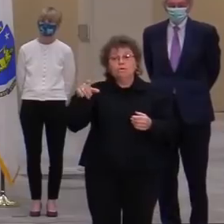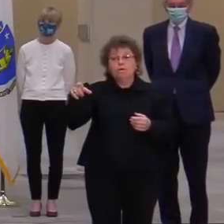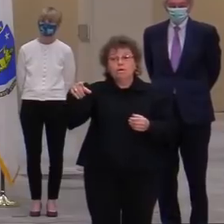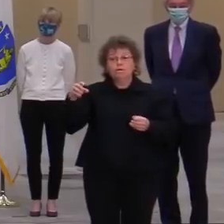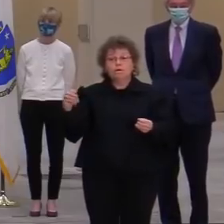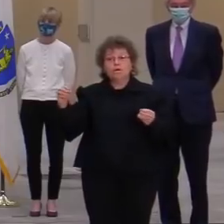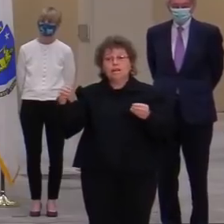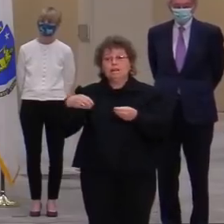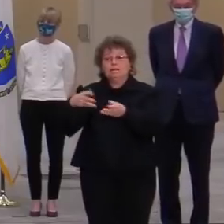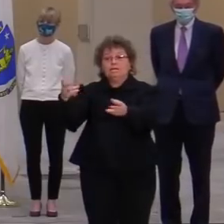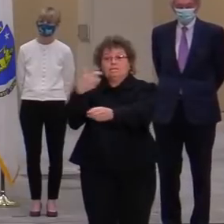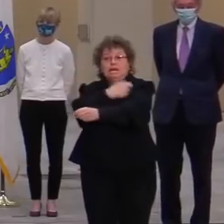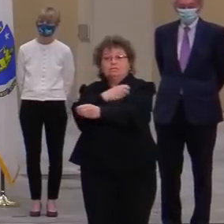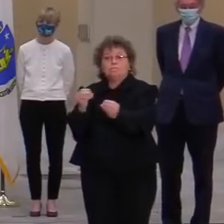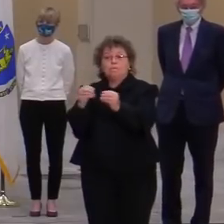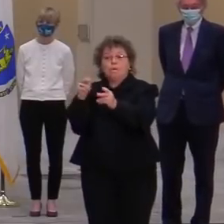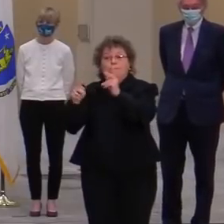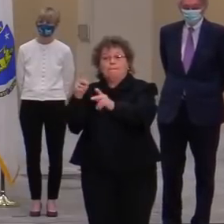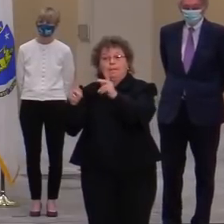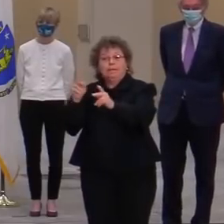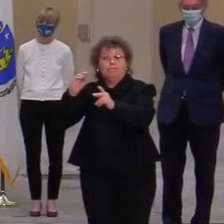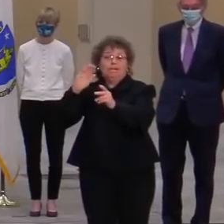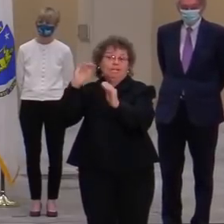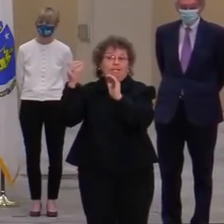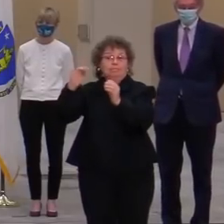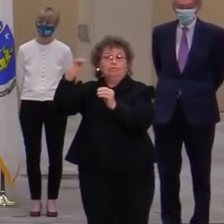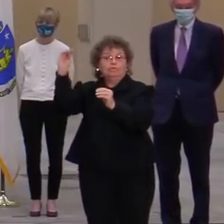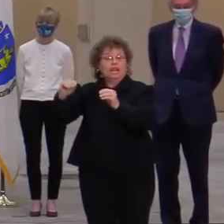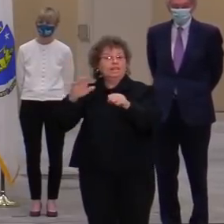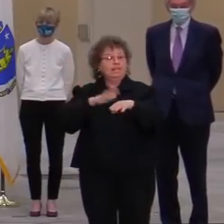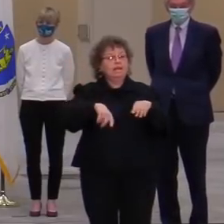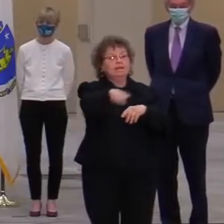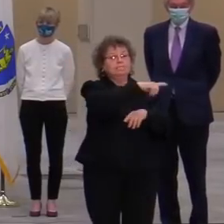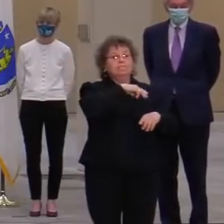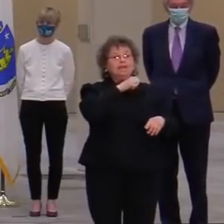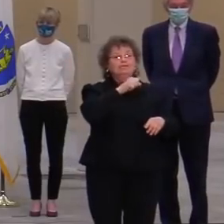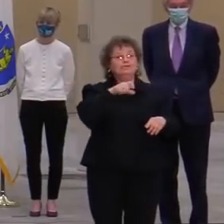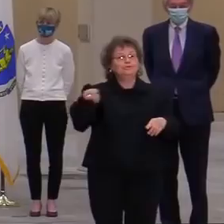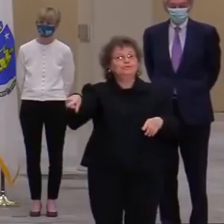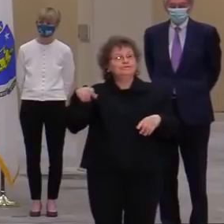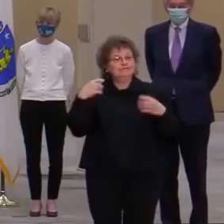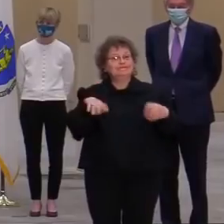on the Cape than any other part of Massachusetts as a percent of their total population.